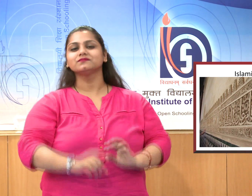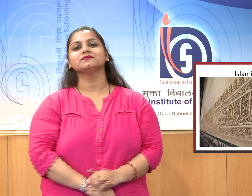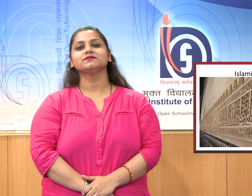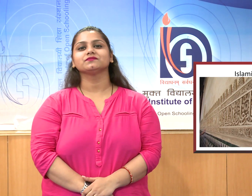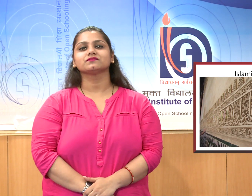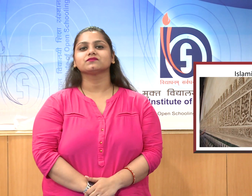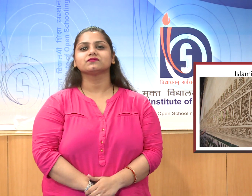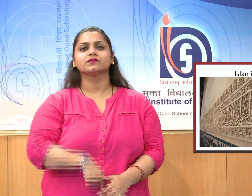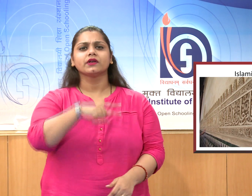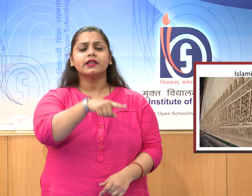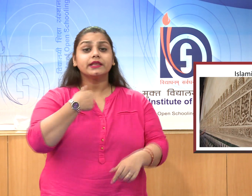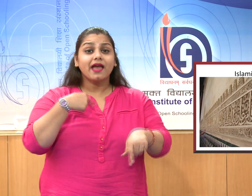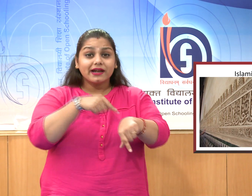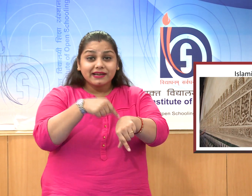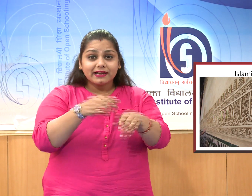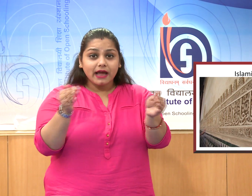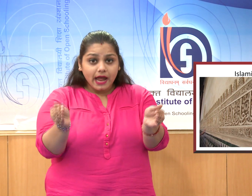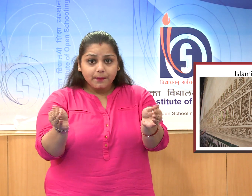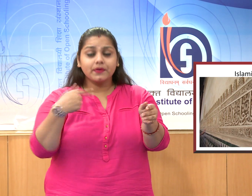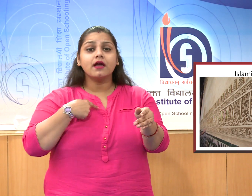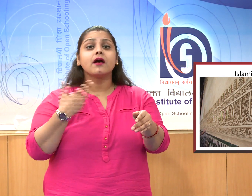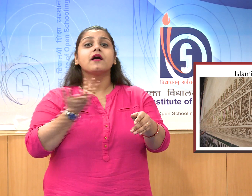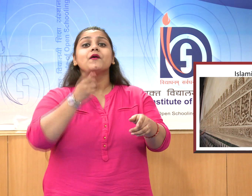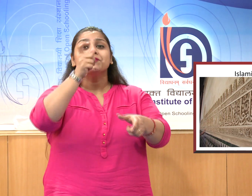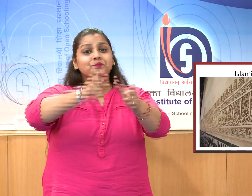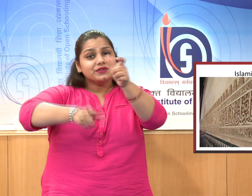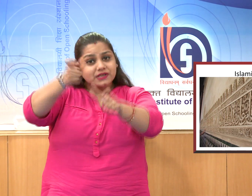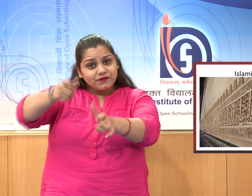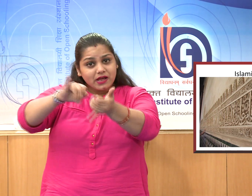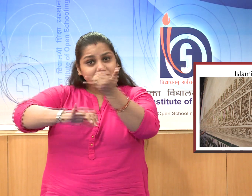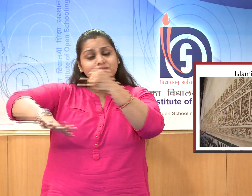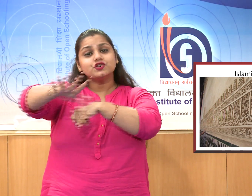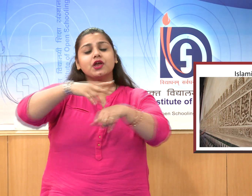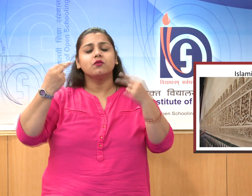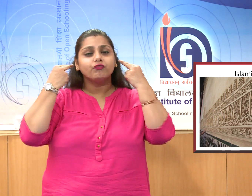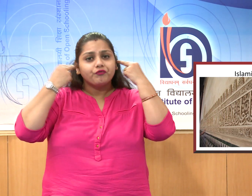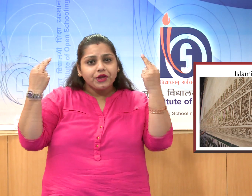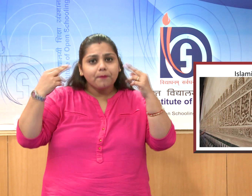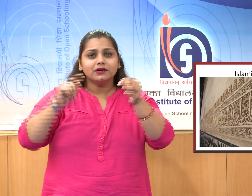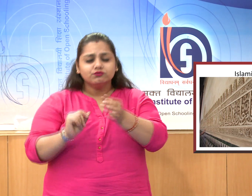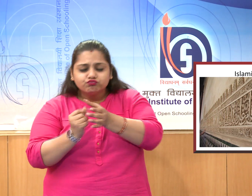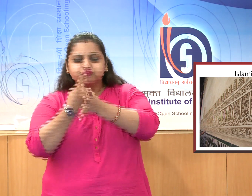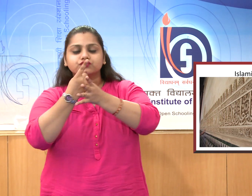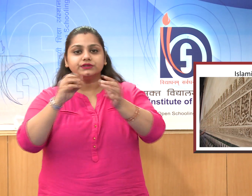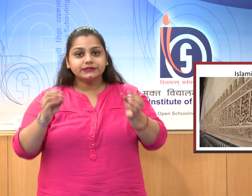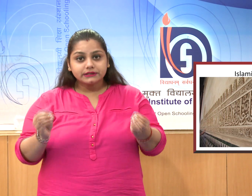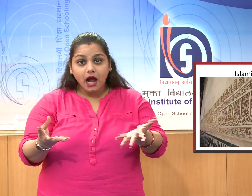it was a period when a civilization flowered and reached